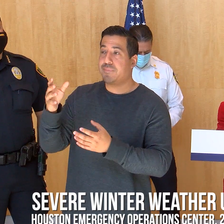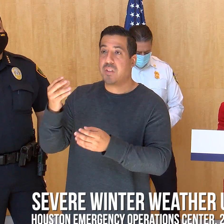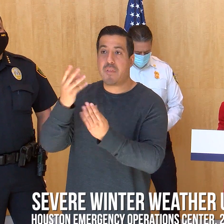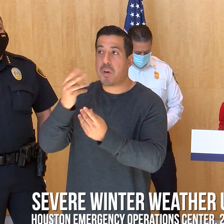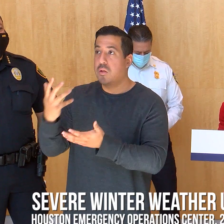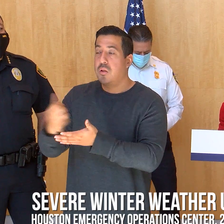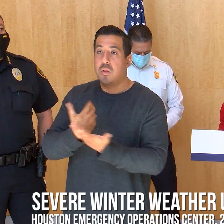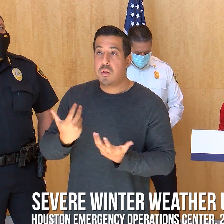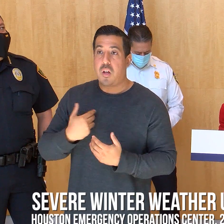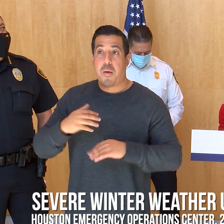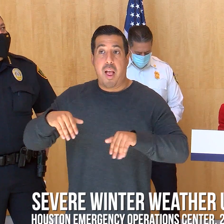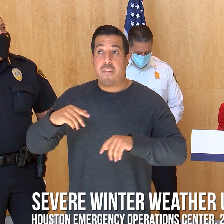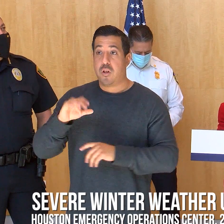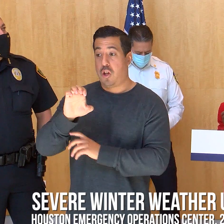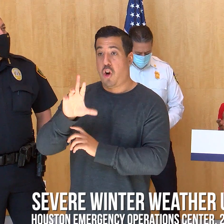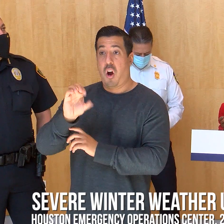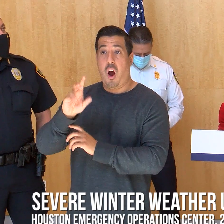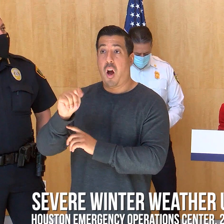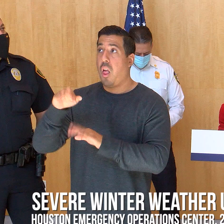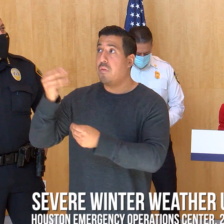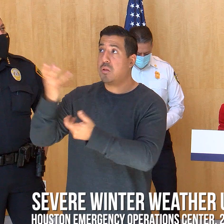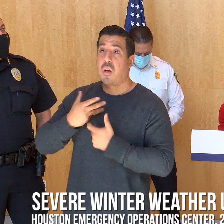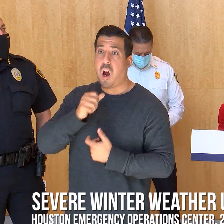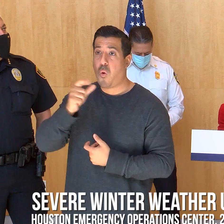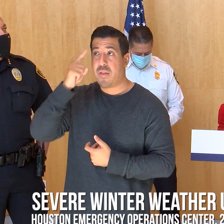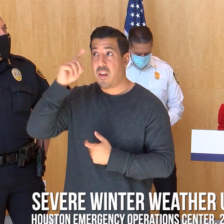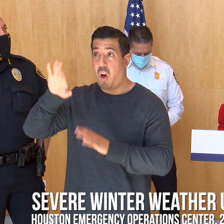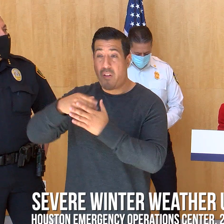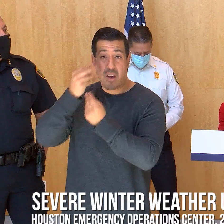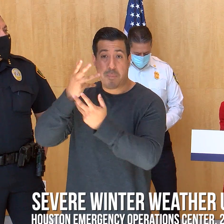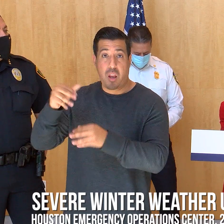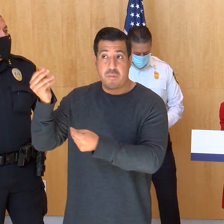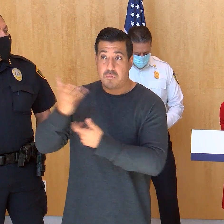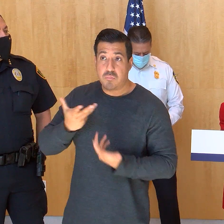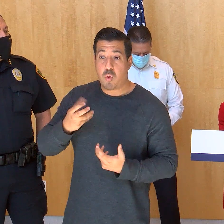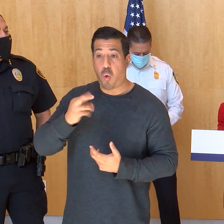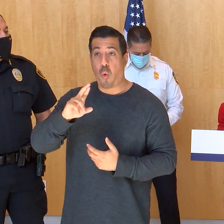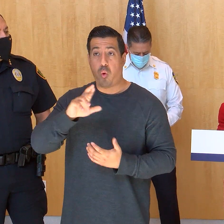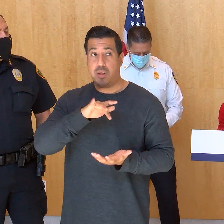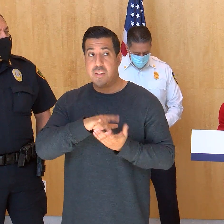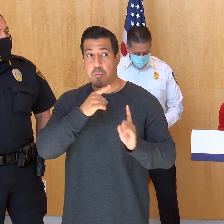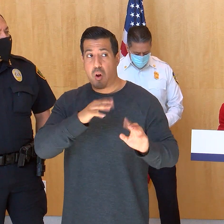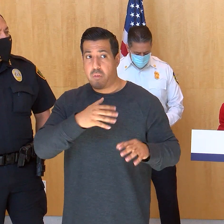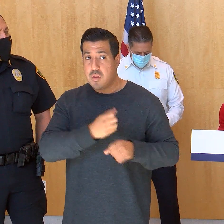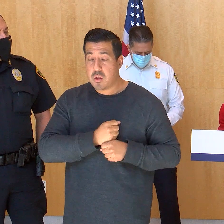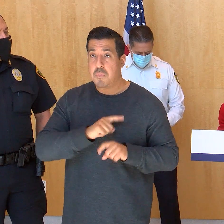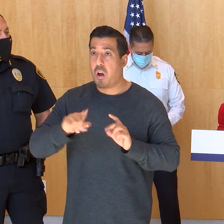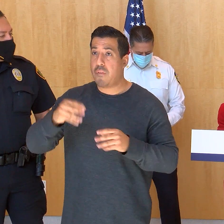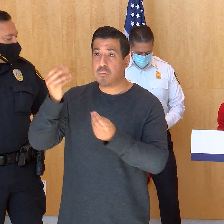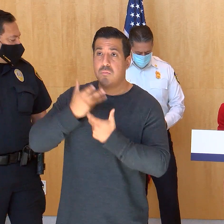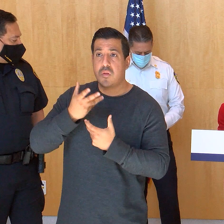I need to have an explanation from ERCOT, because I don't think they have given this information, I don't know if Centerpoint has it, have given